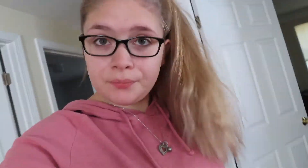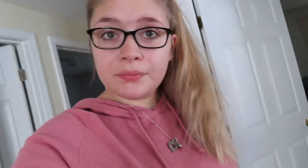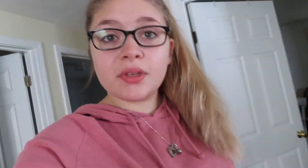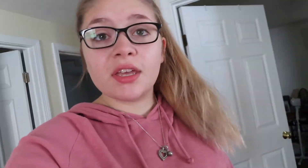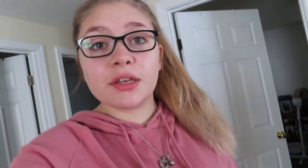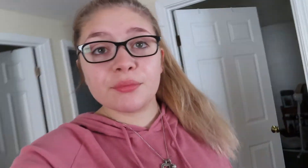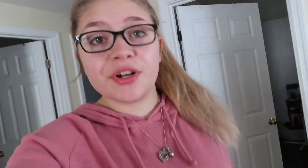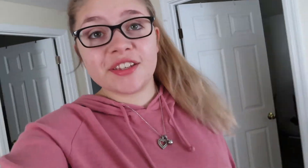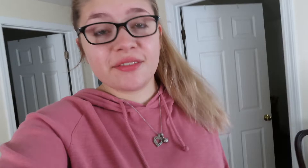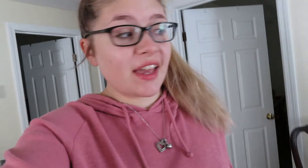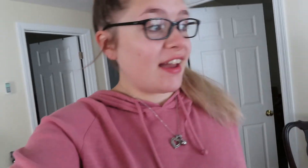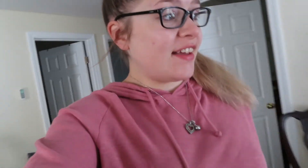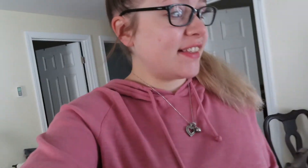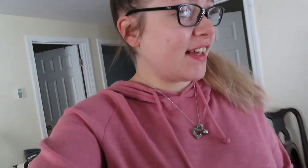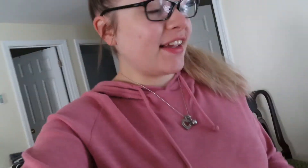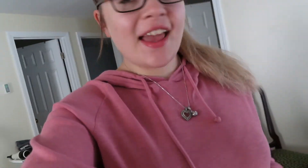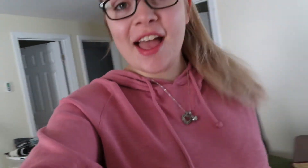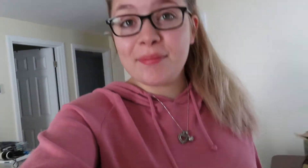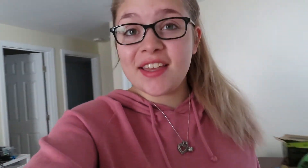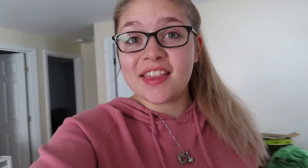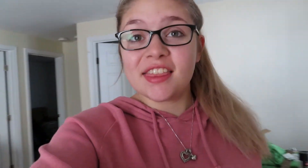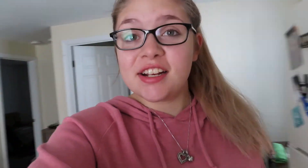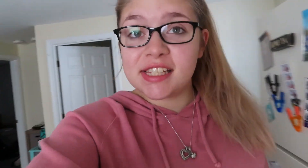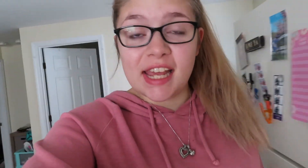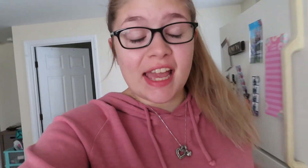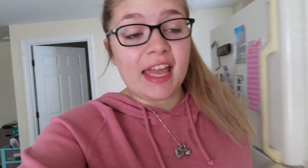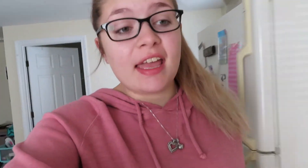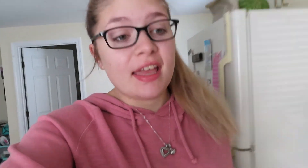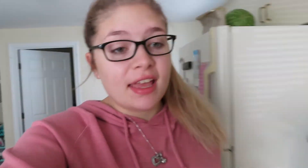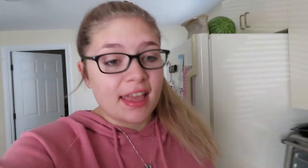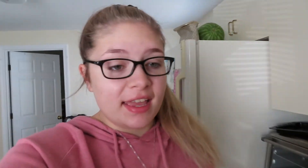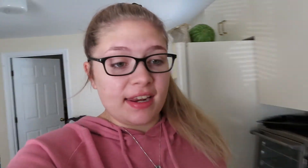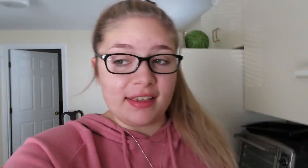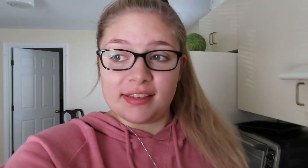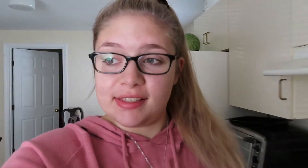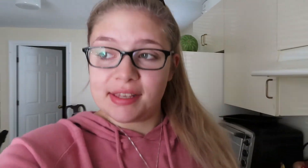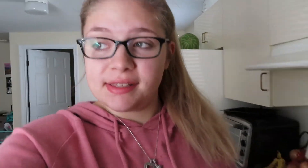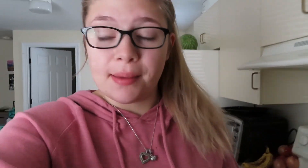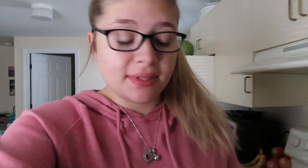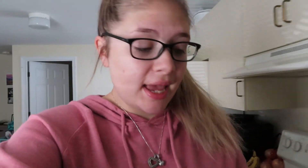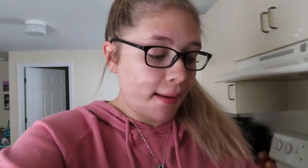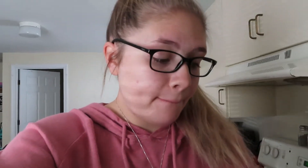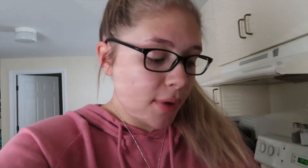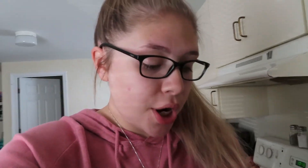good morning you guys and happy thursday it is september